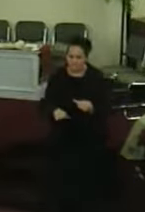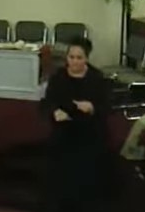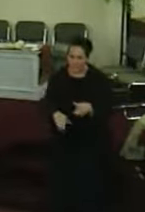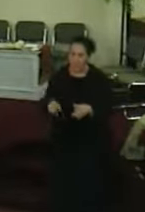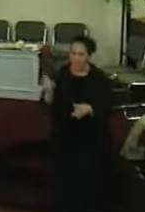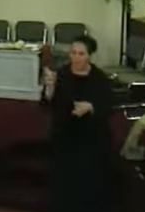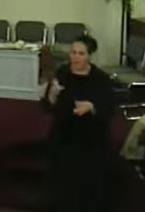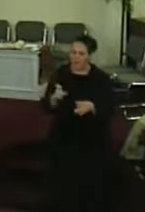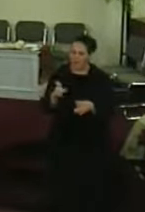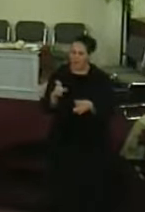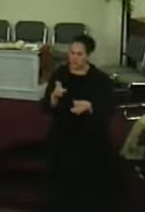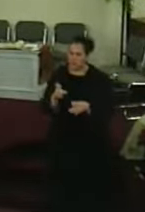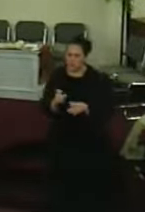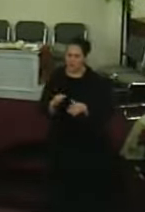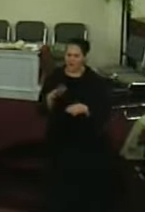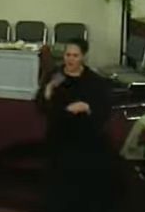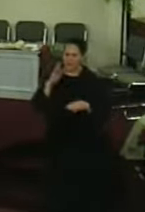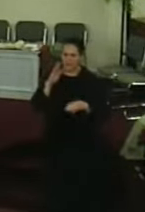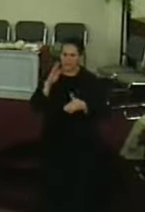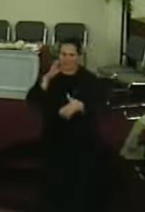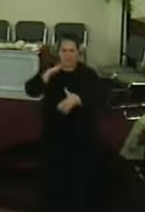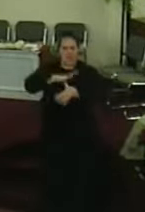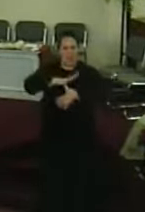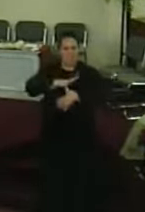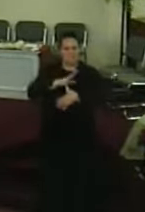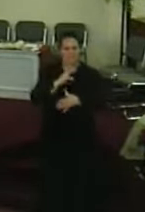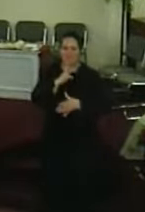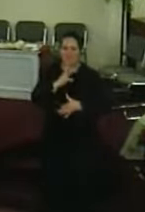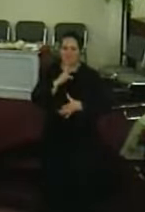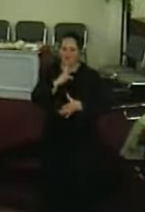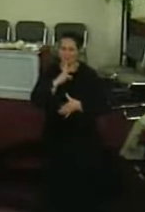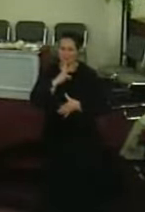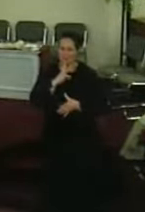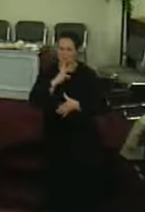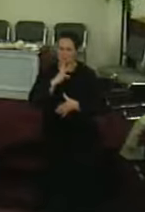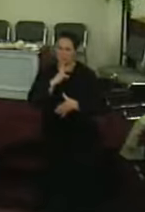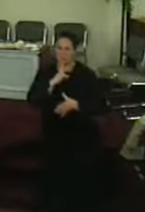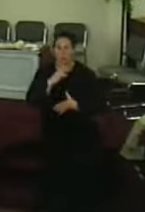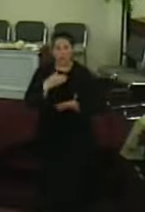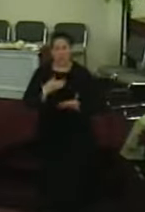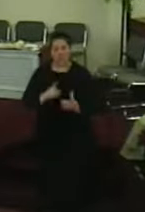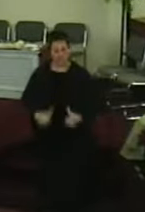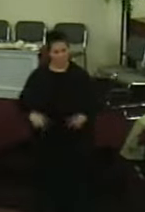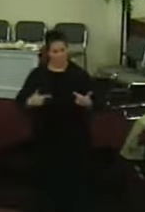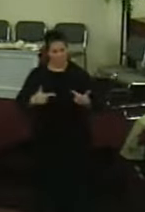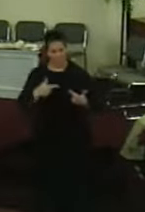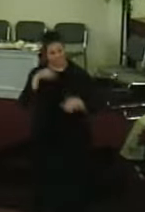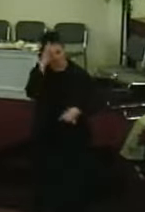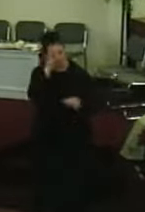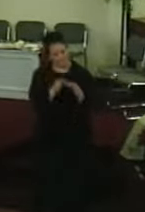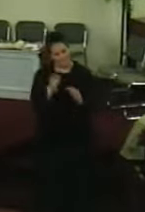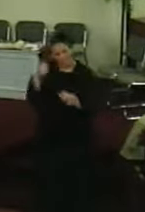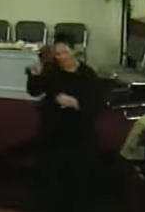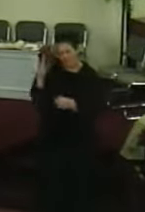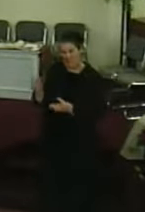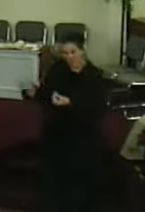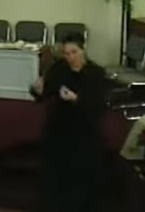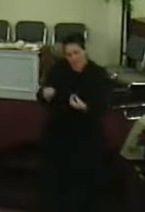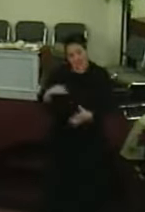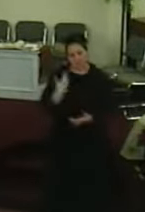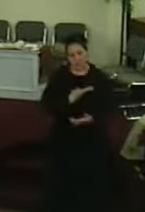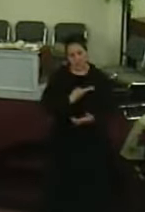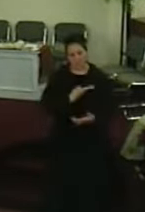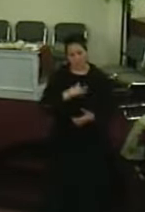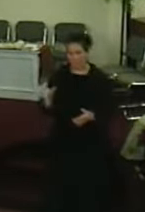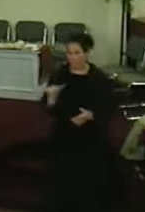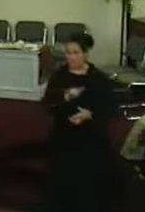top. What the faith that God gives us, we live by the faith of the Son of God who gave himself for us. That